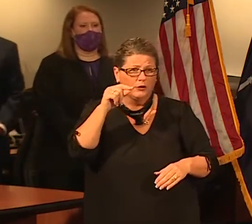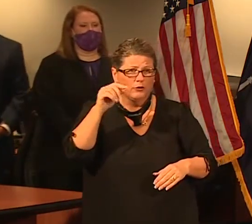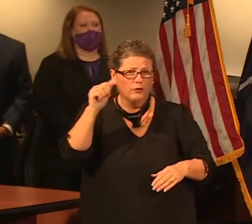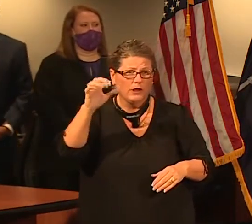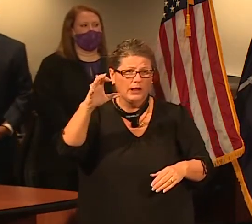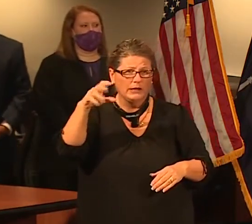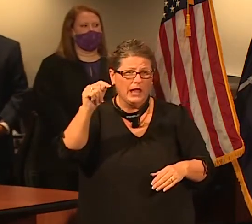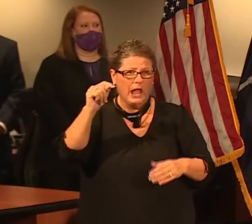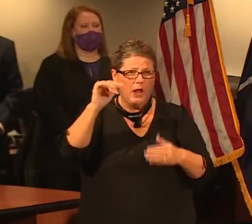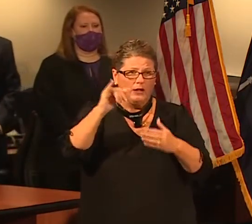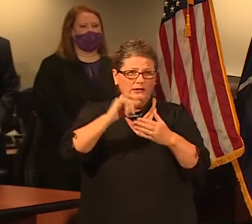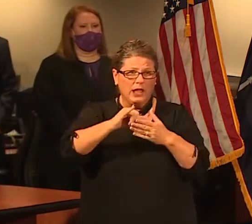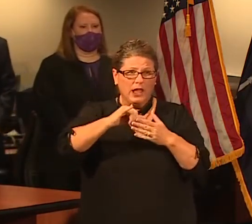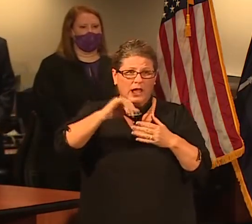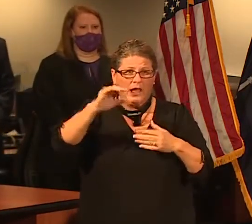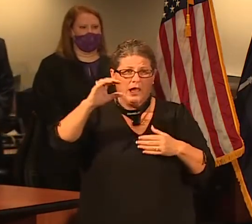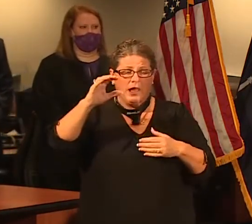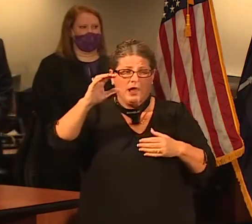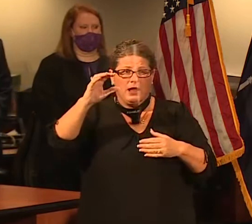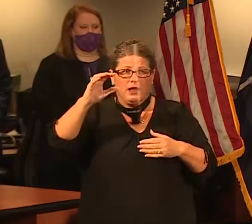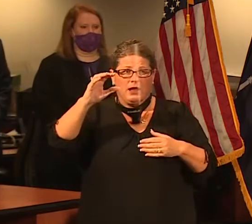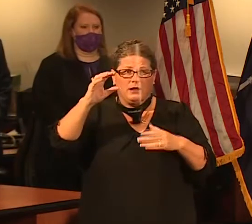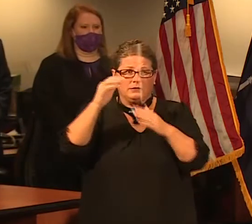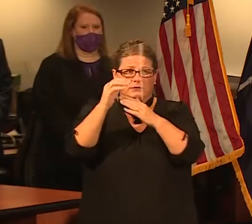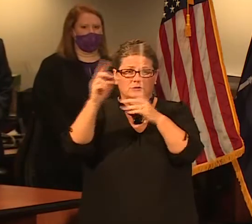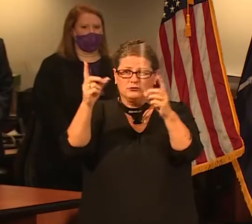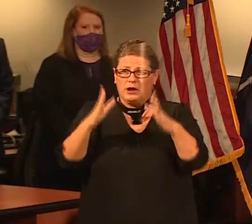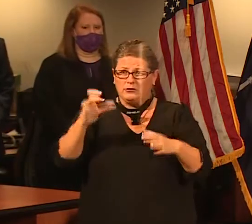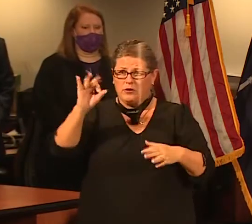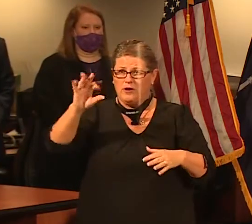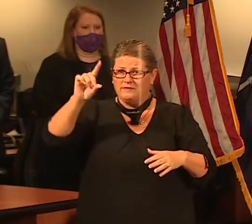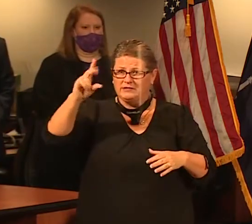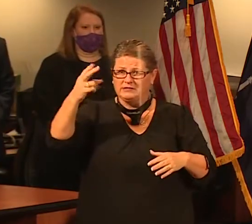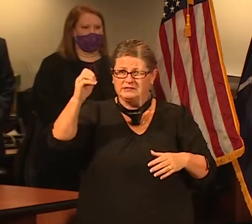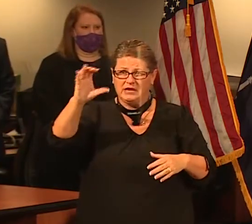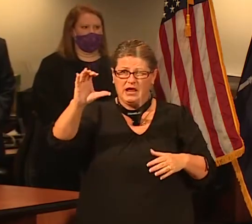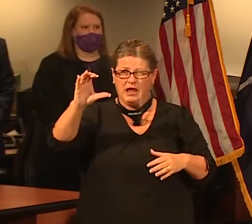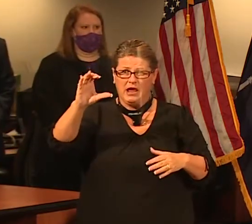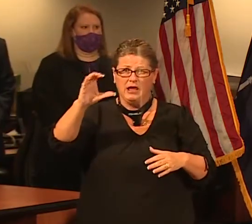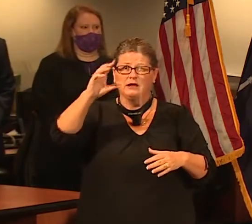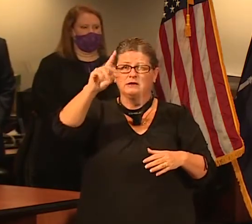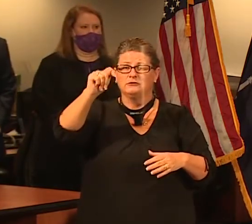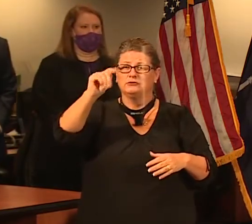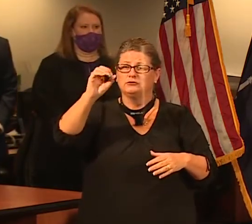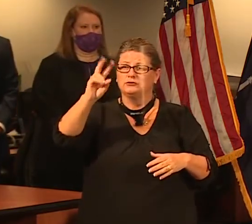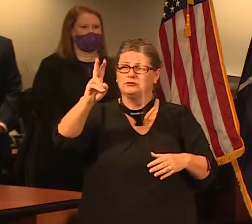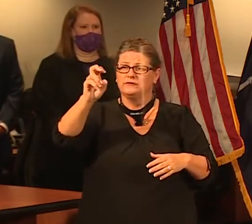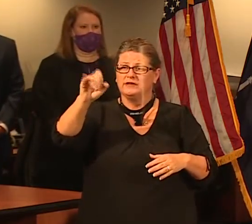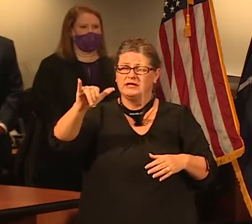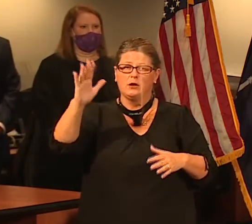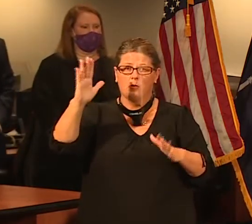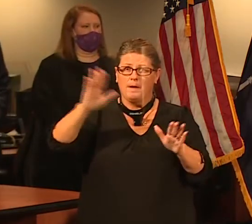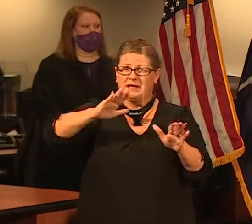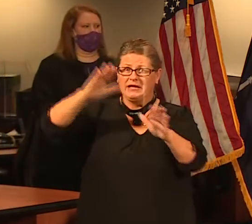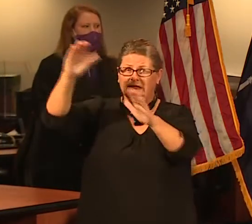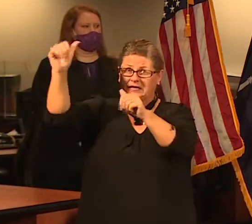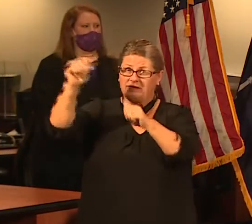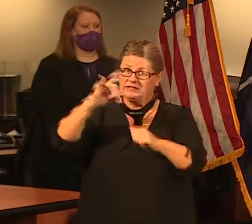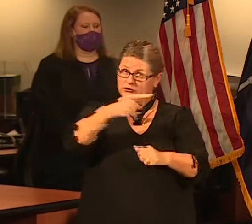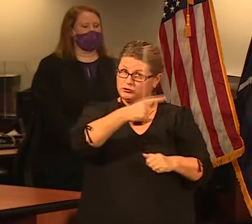Ohio governor that Dr. Duvia is going to be leaving DHEC. When were you all aware, and is there a reason that she is leaving DHEC?